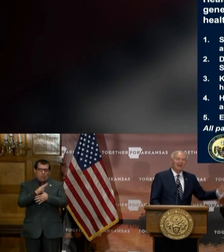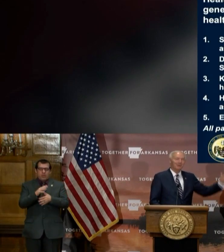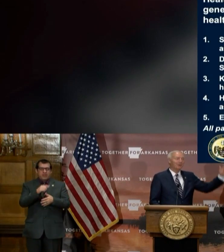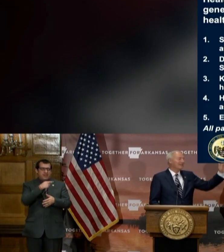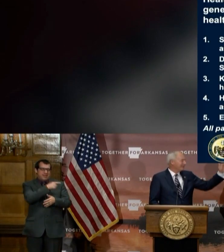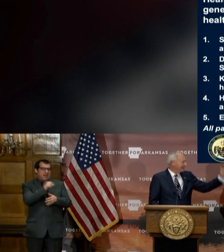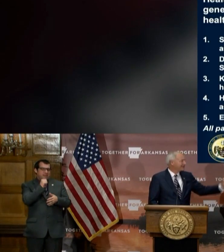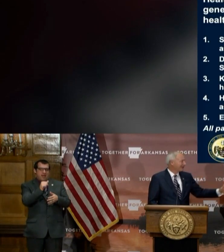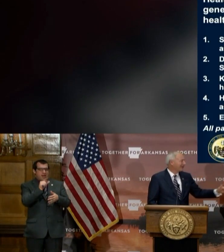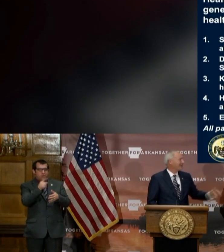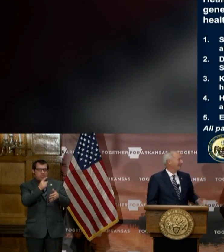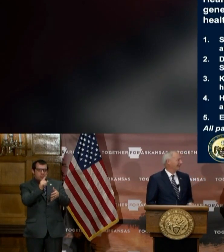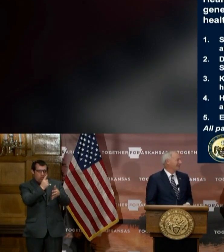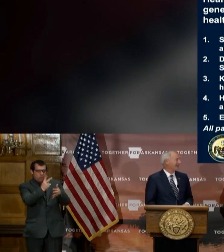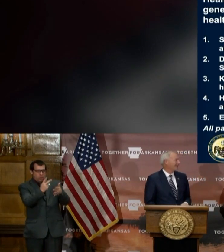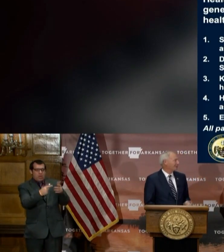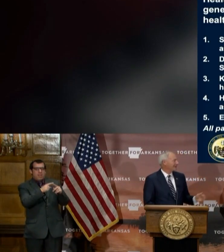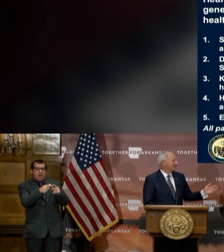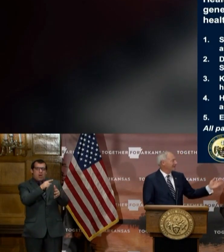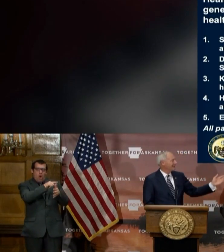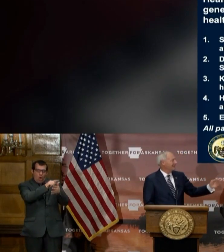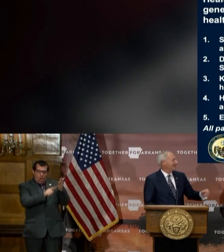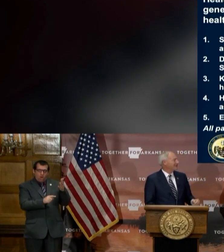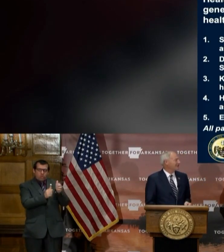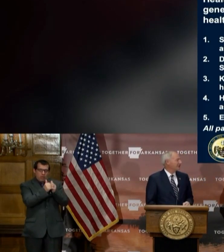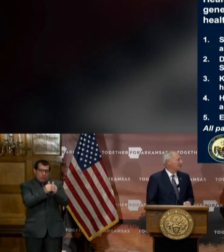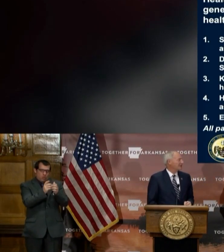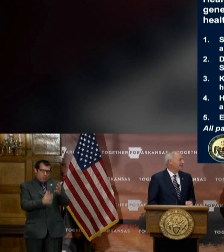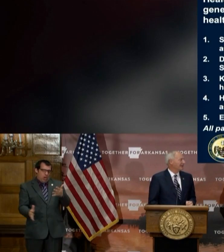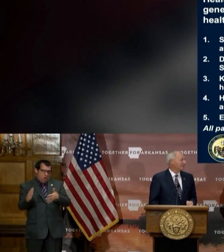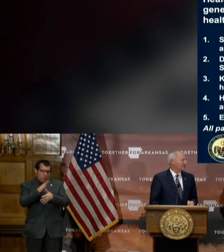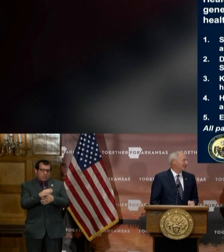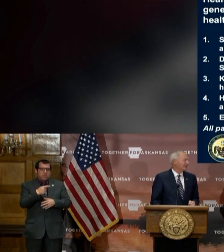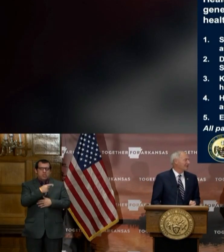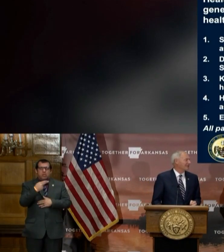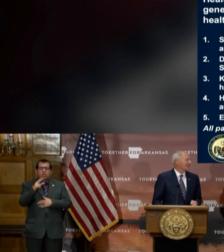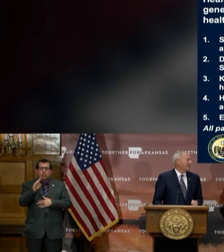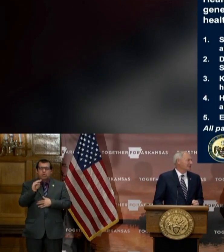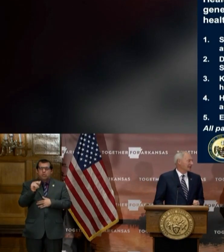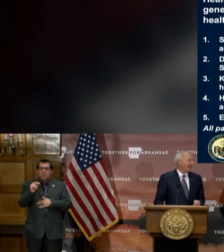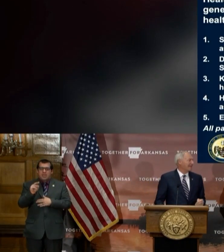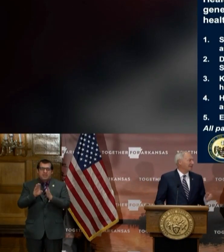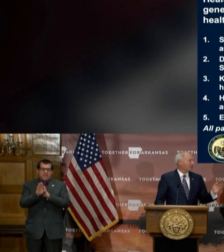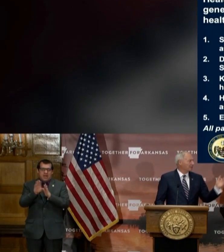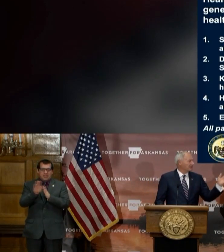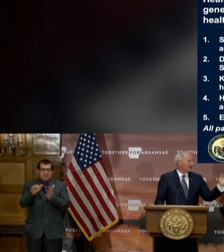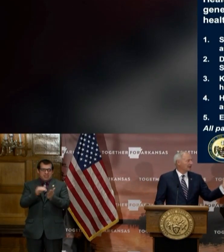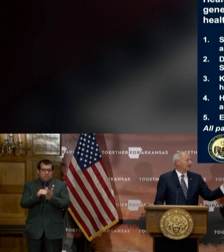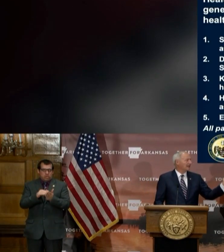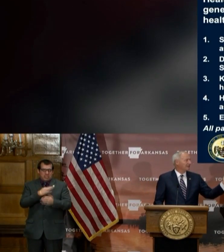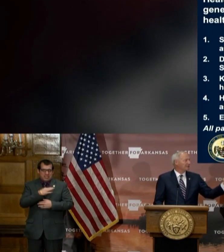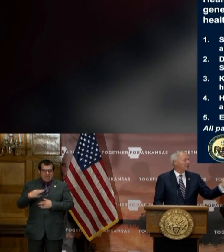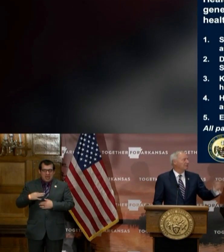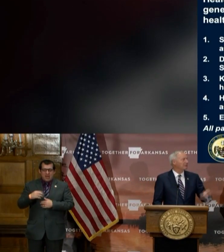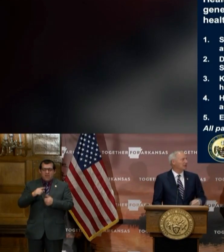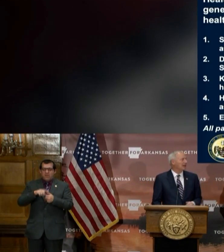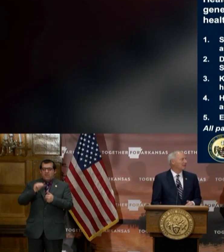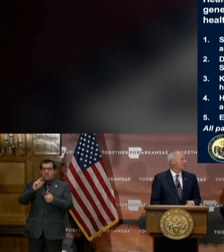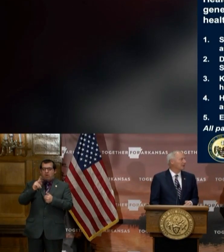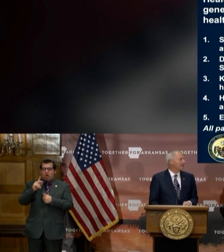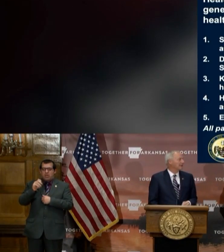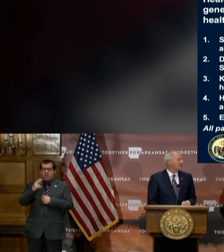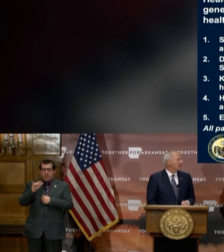order of priority, these are our priorities. These are the human development centers staff. That will be Arkadelphia,